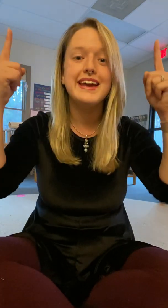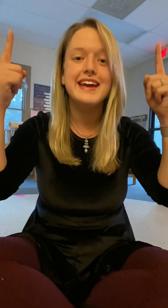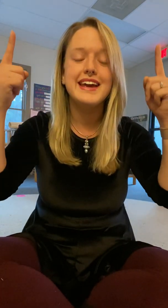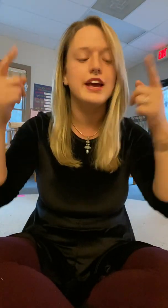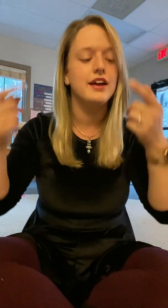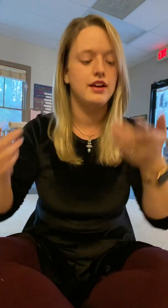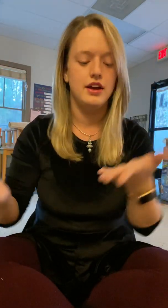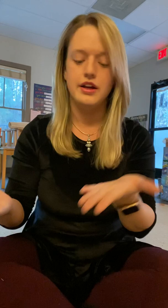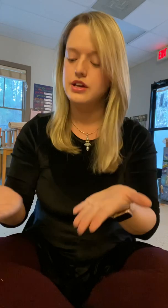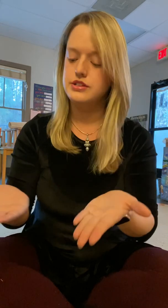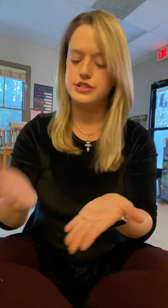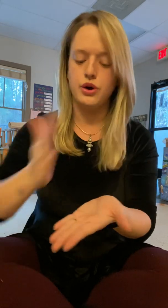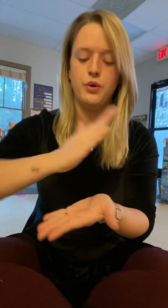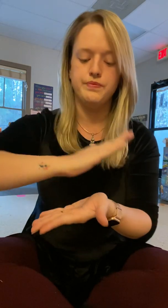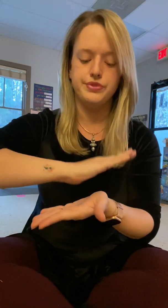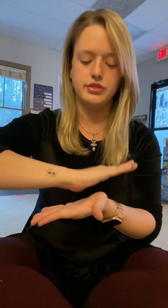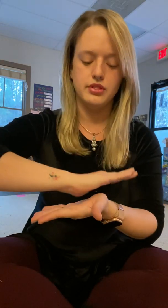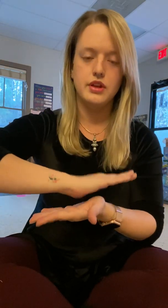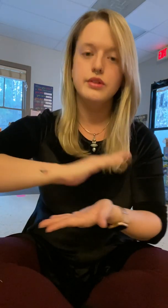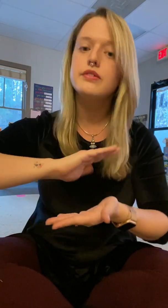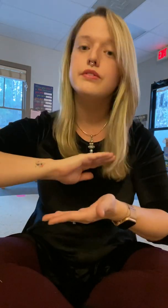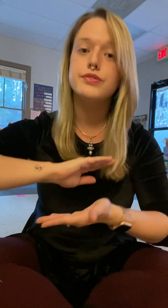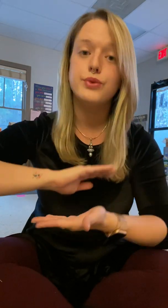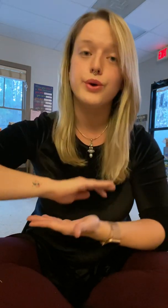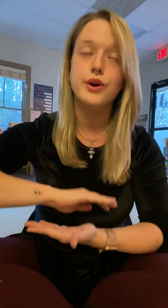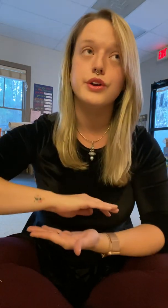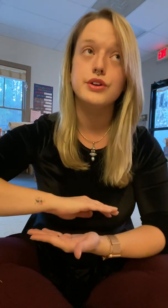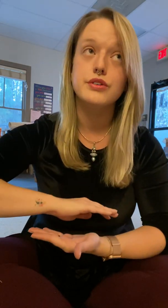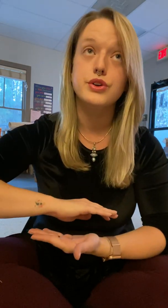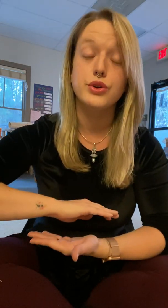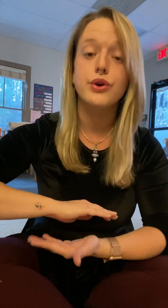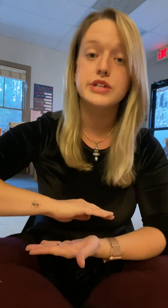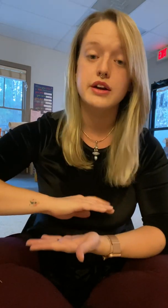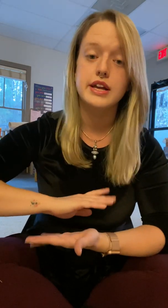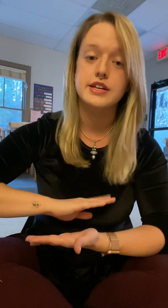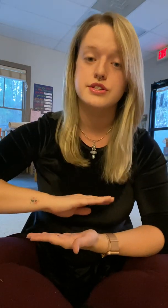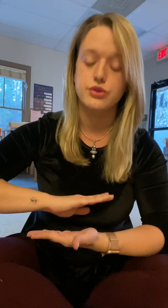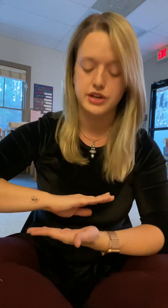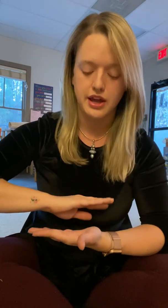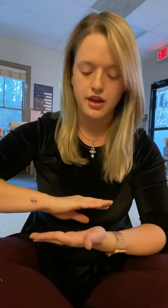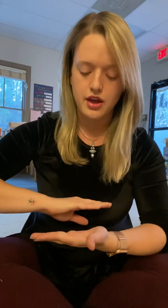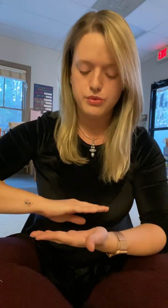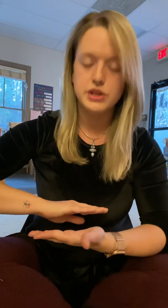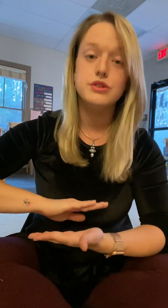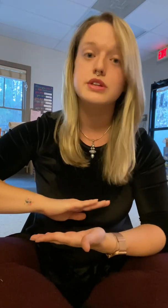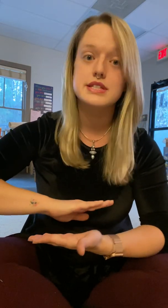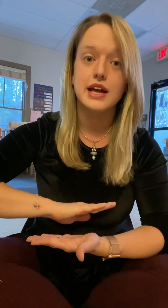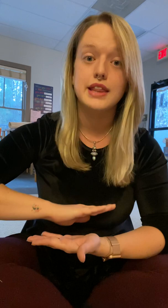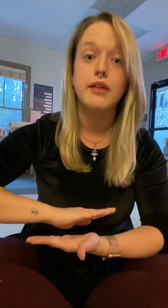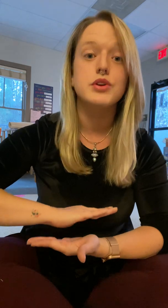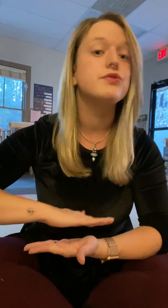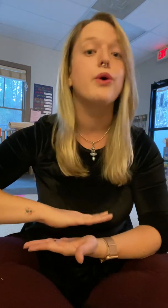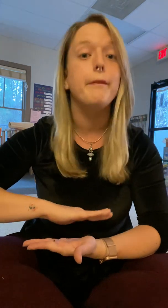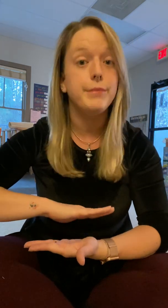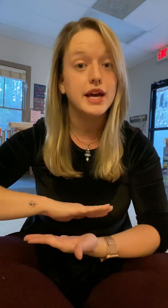history. So for you'll go down in history, we do the sign language for